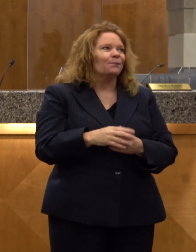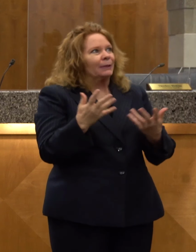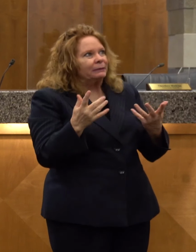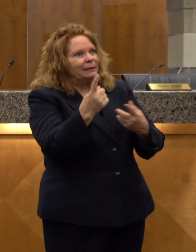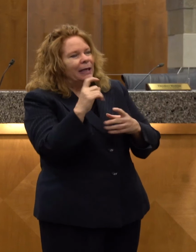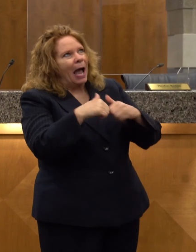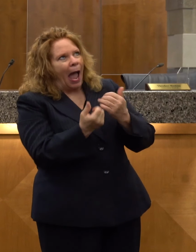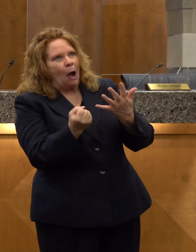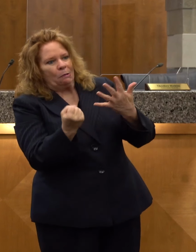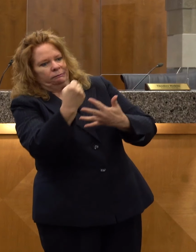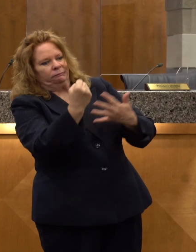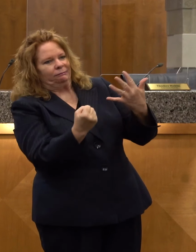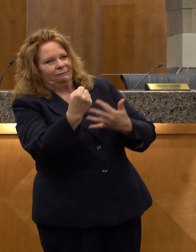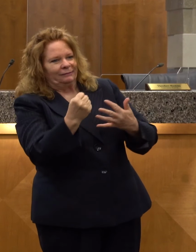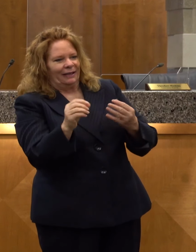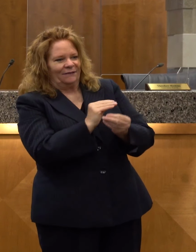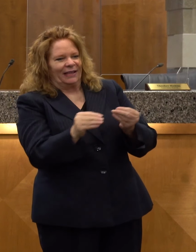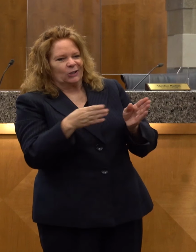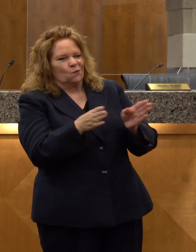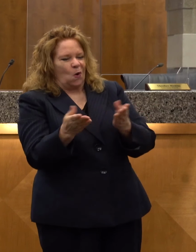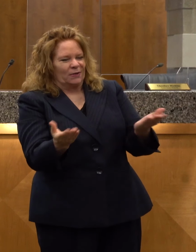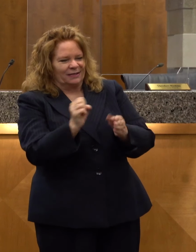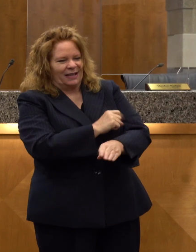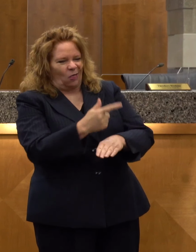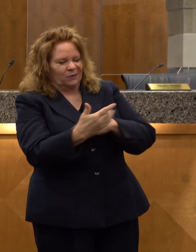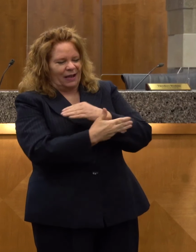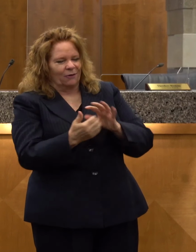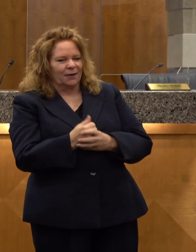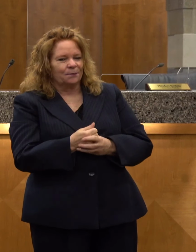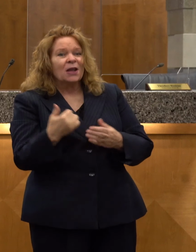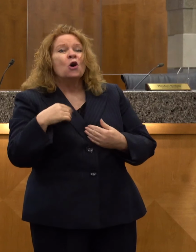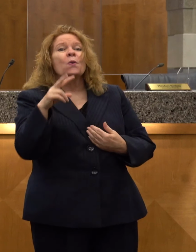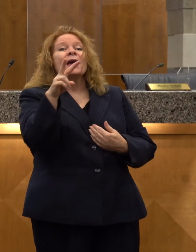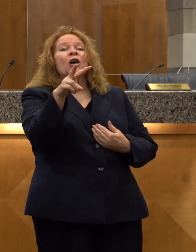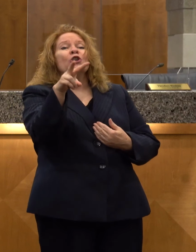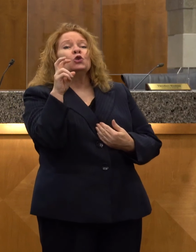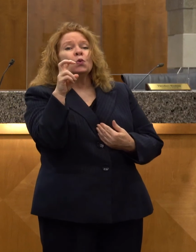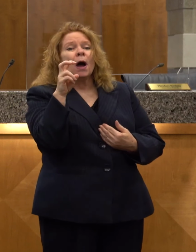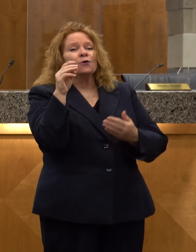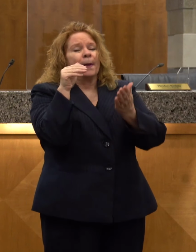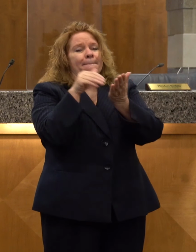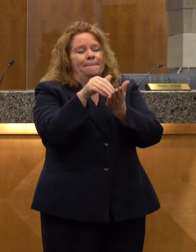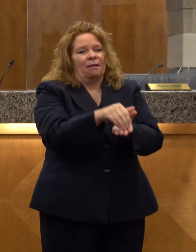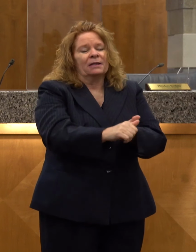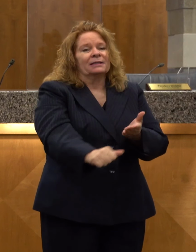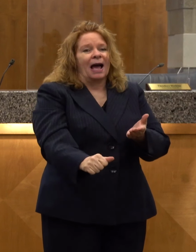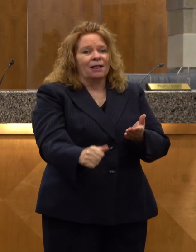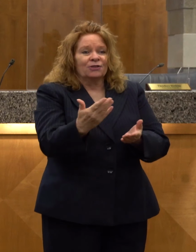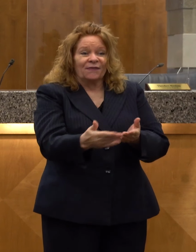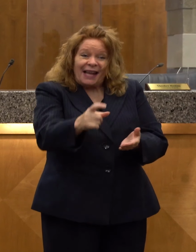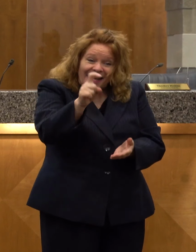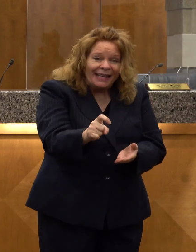do we prioritize road repairs in St. Louis County? We have $200 million of unmet maintenance needs in St. Louis